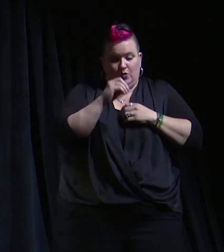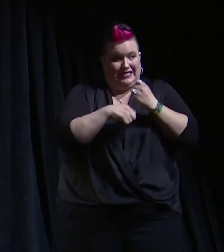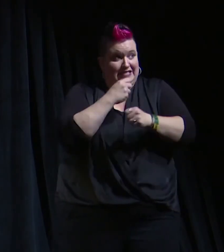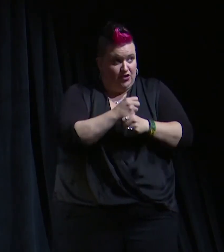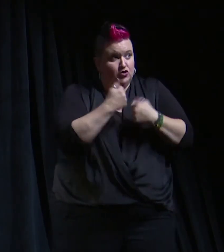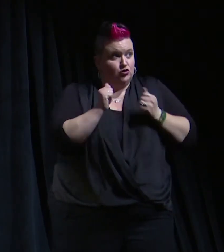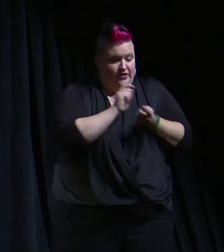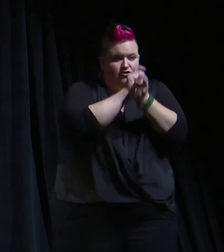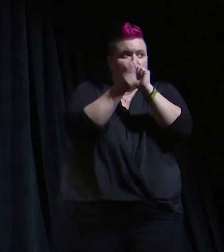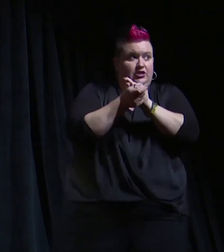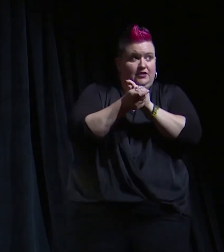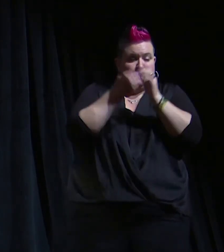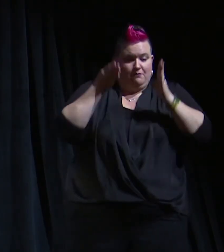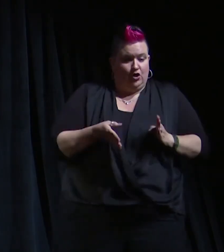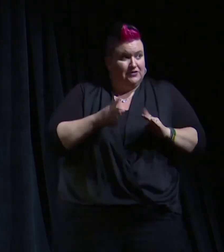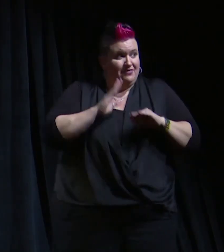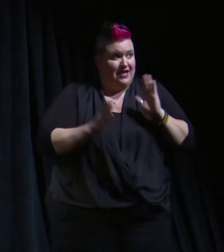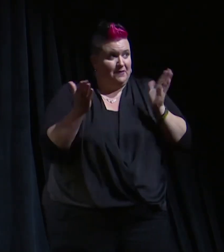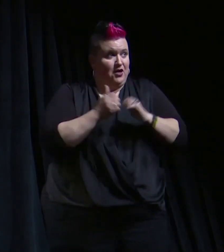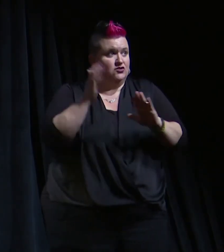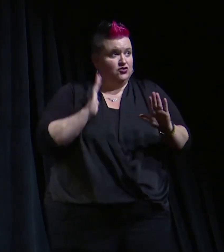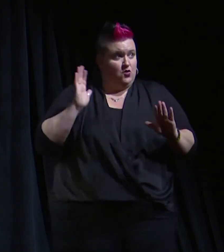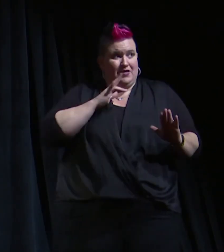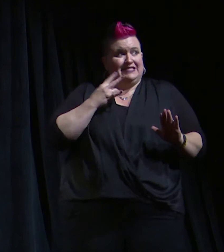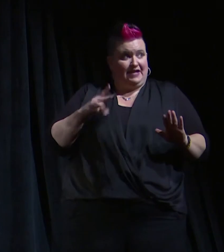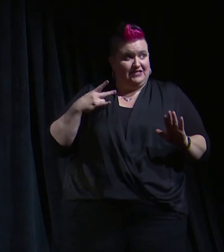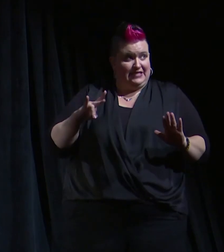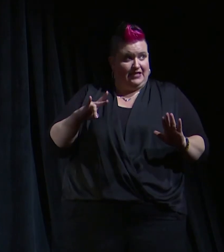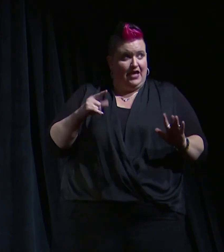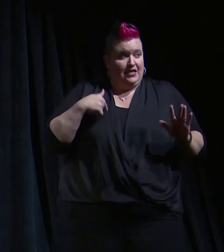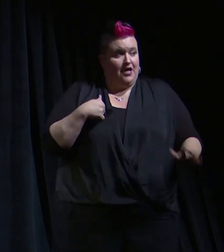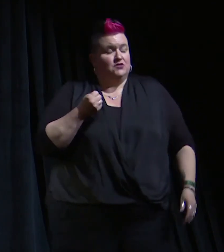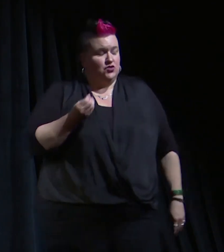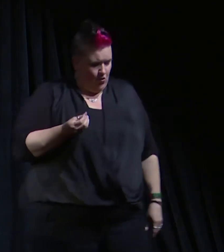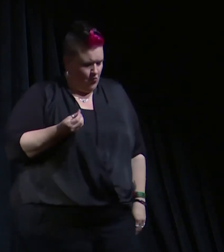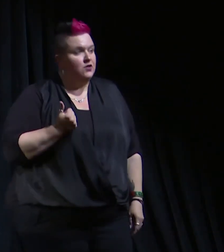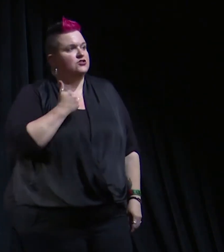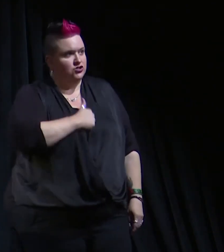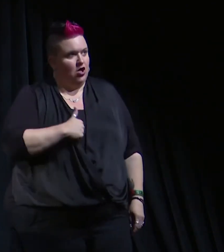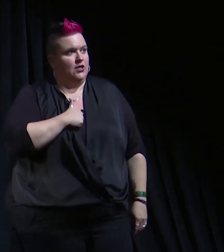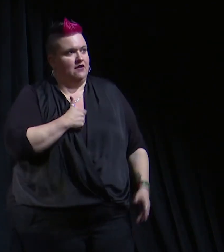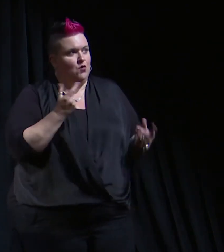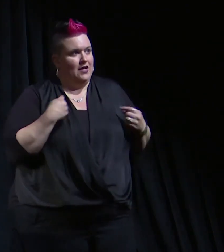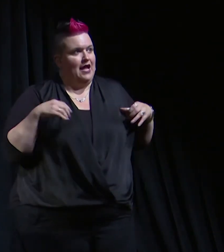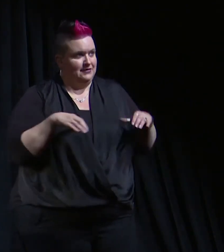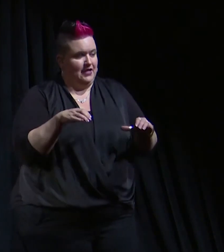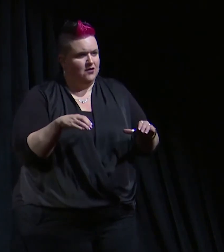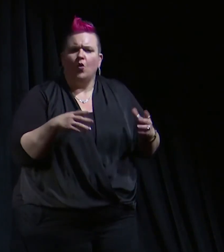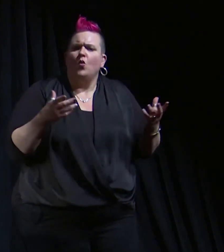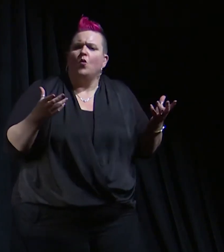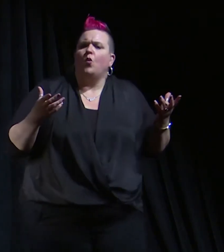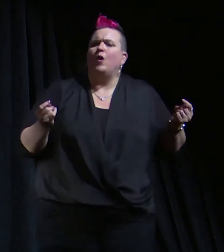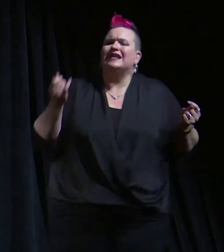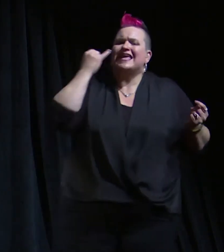to be a different person than I was at 17. And I'm so sorry for what I've done. Like, what if